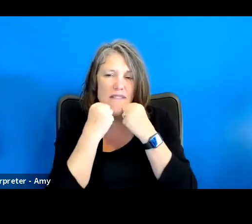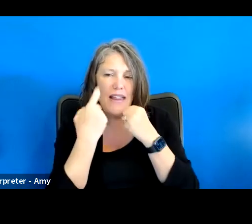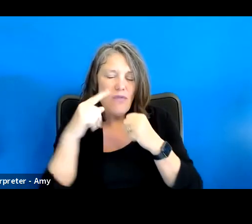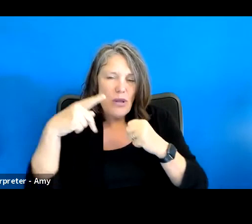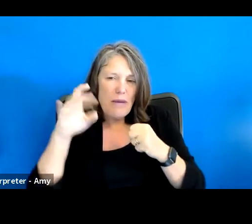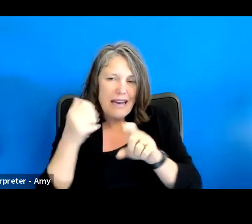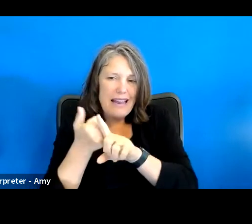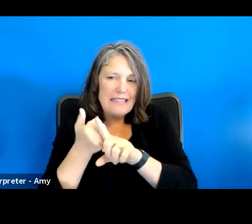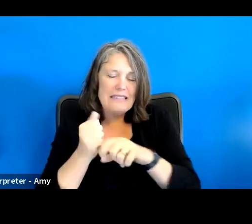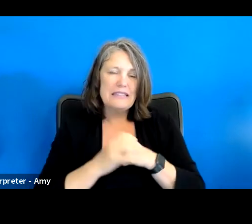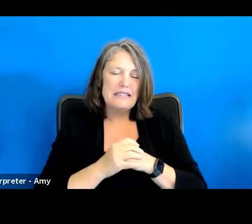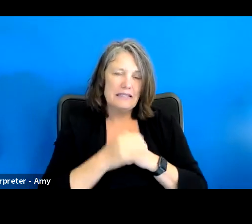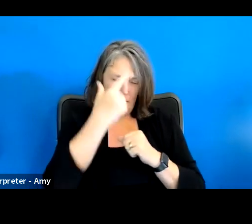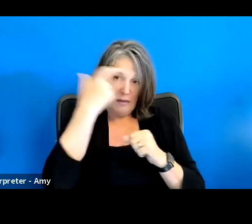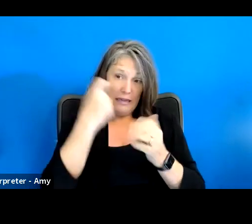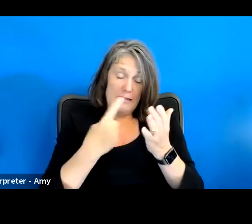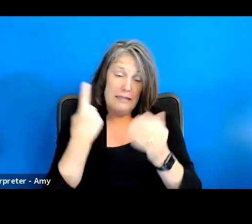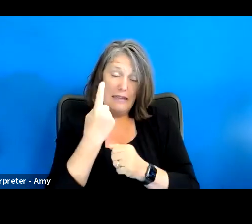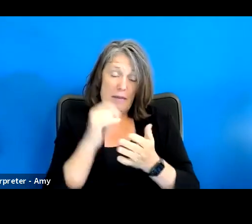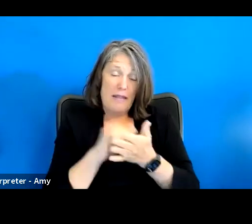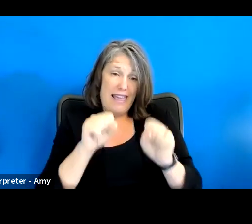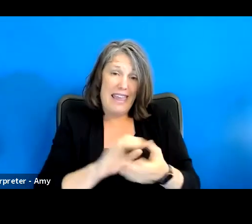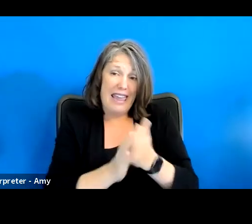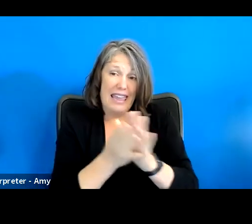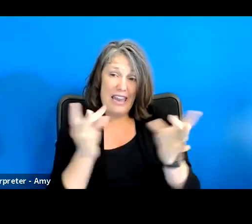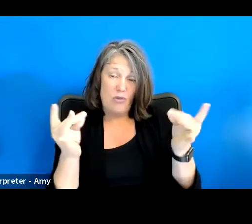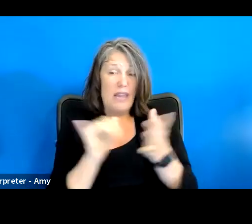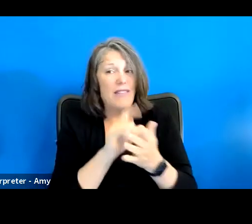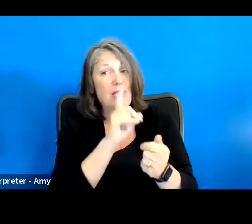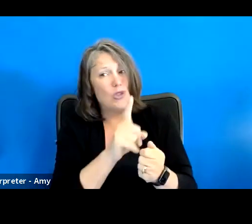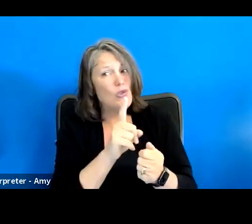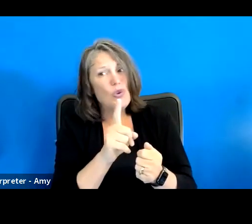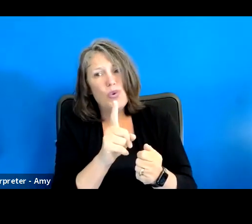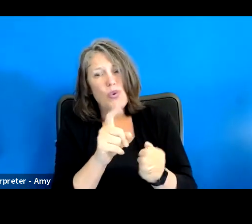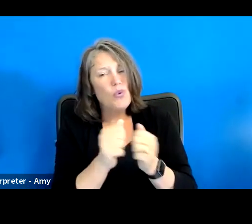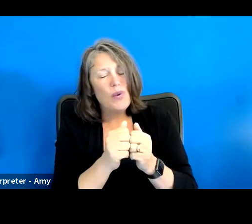podcast. Because something that can get tricky, and this is true even of things